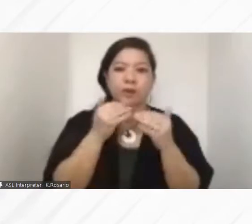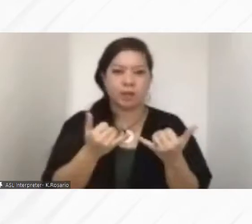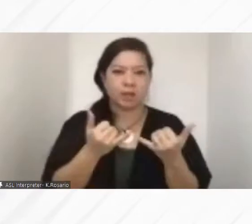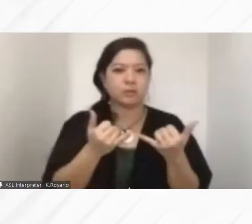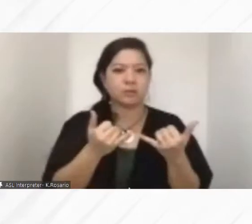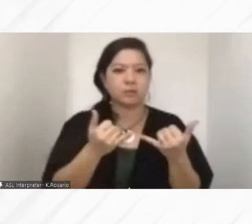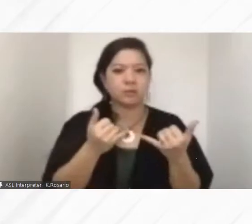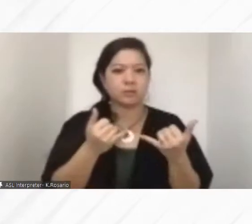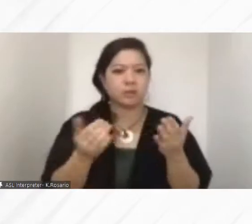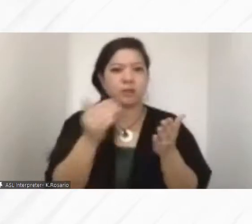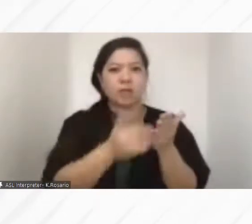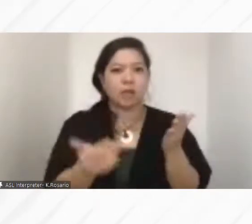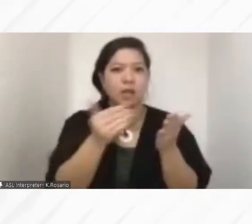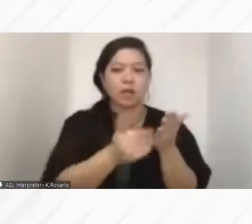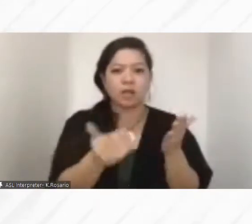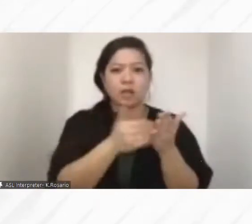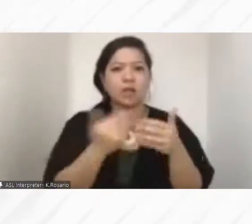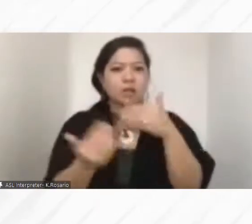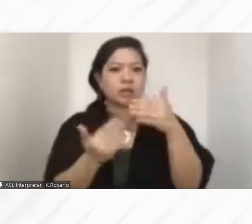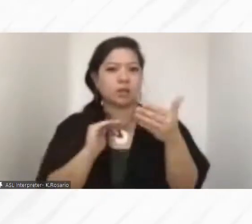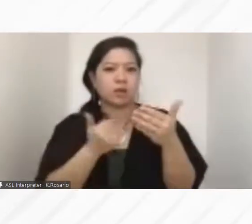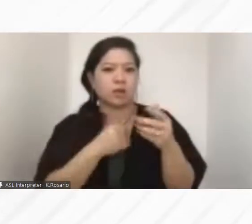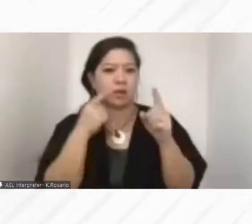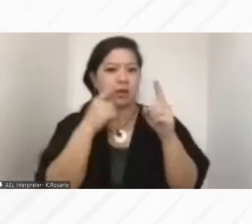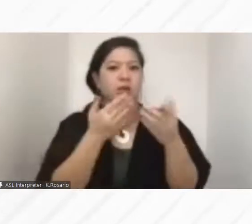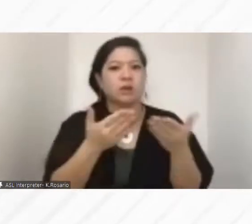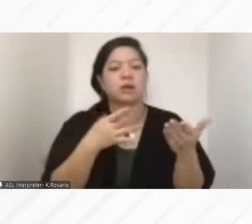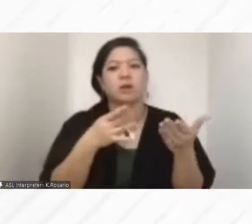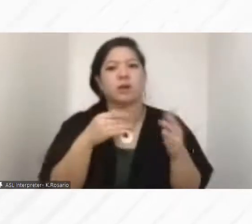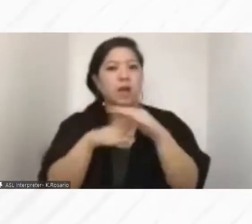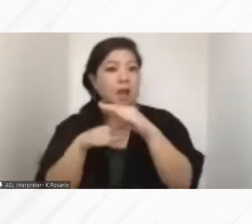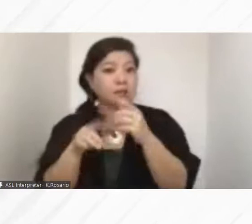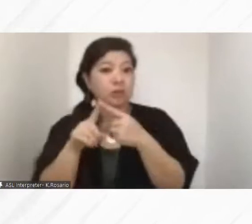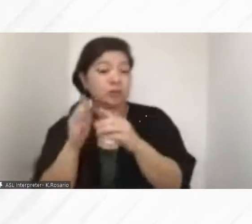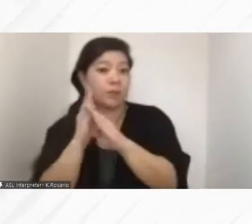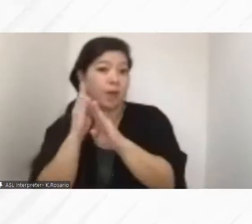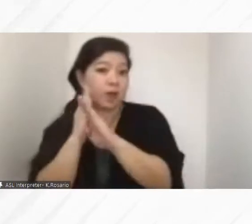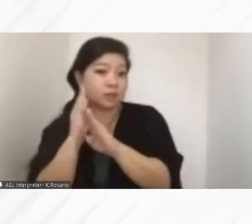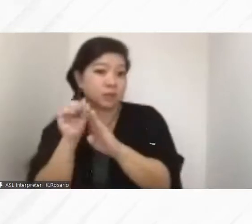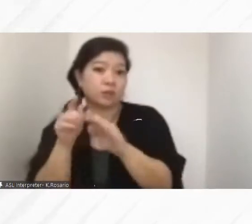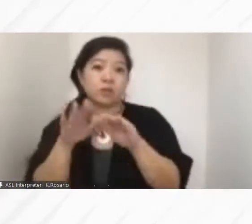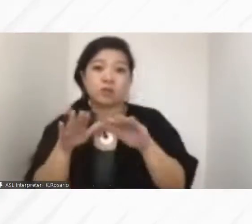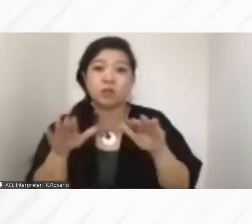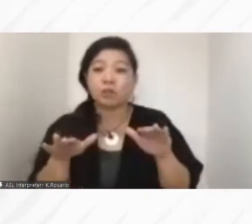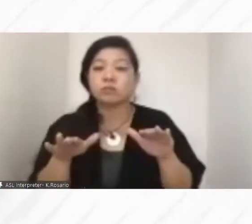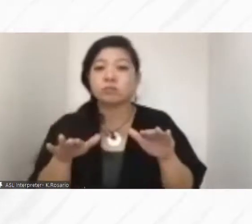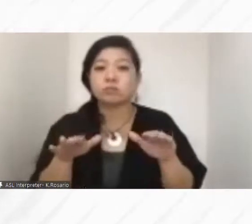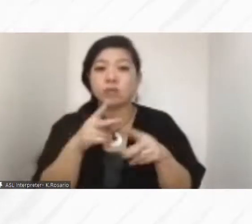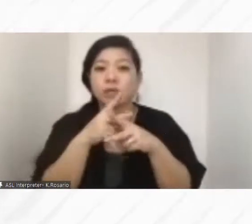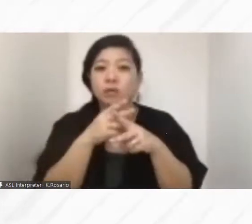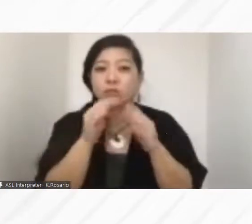cycle, social determinants in our communities, things like access to transportation, childcare, and safe, affordable